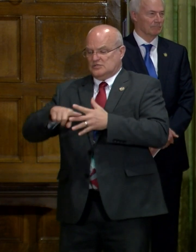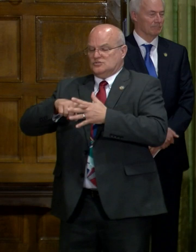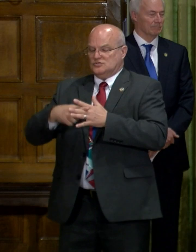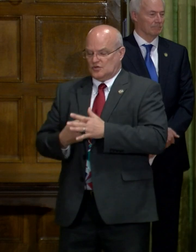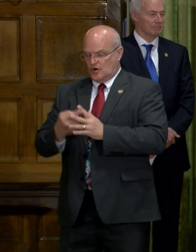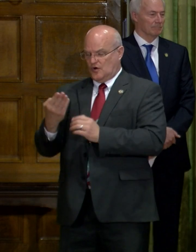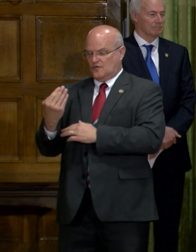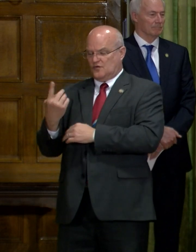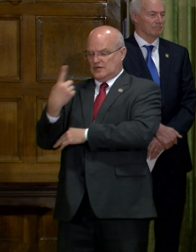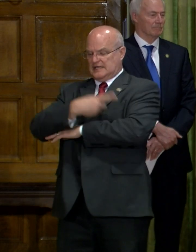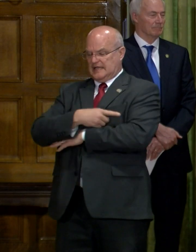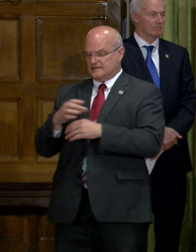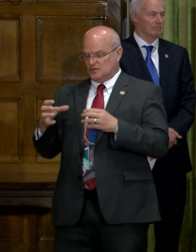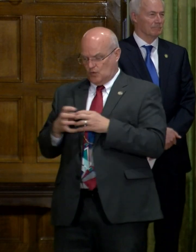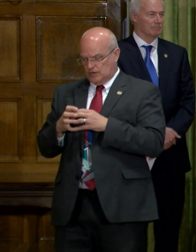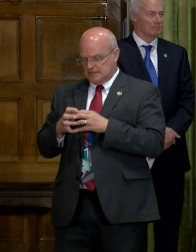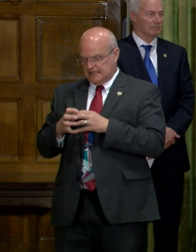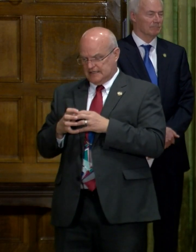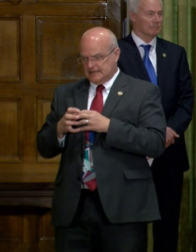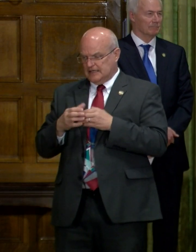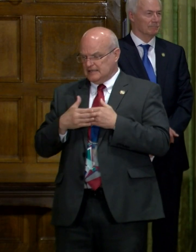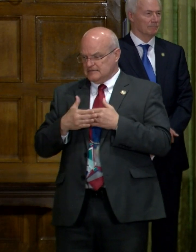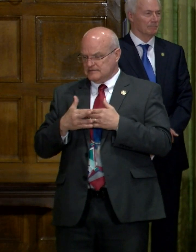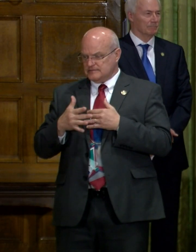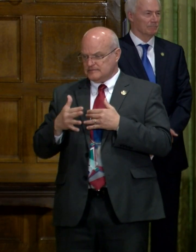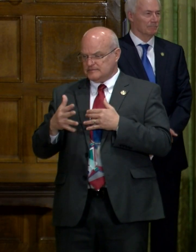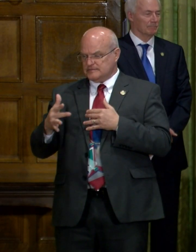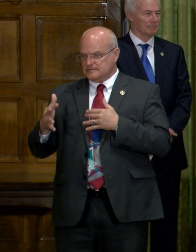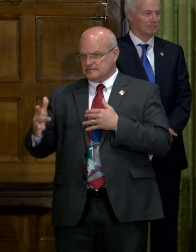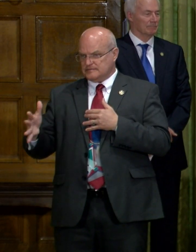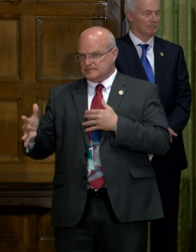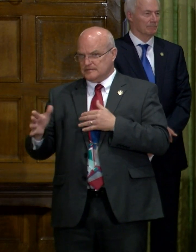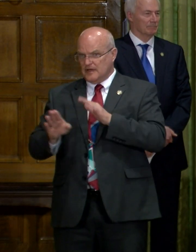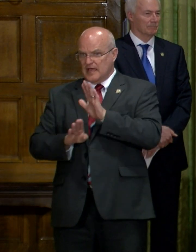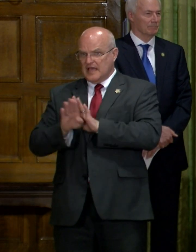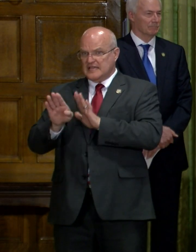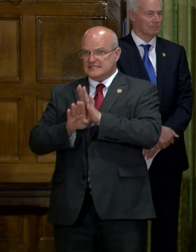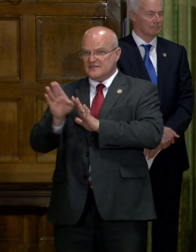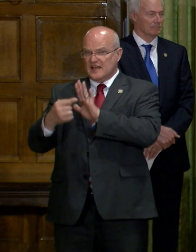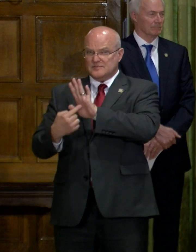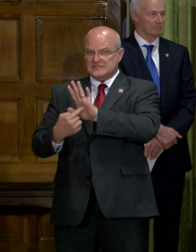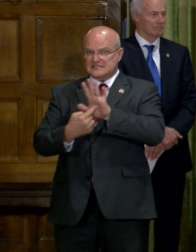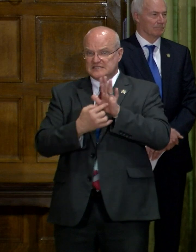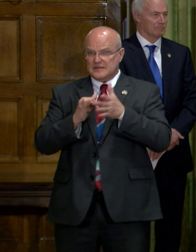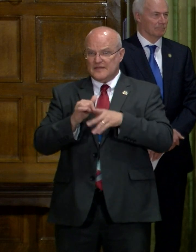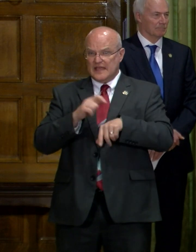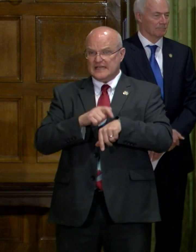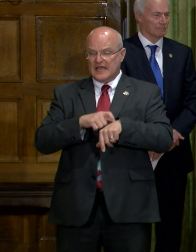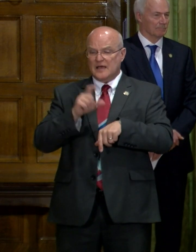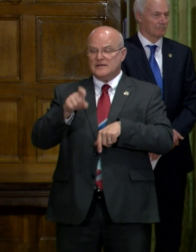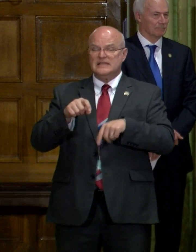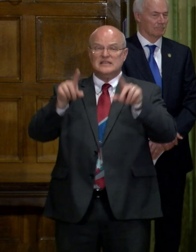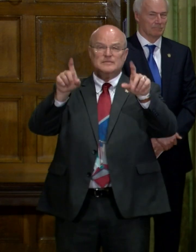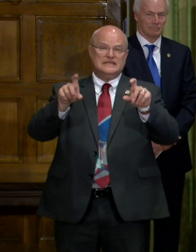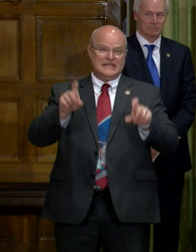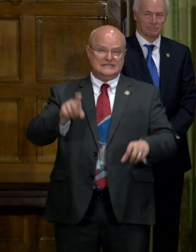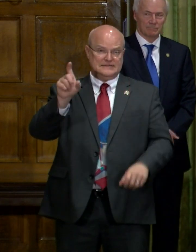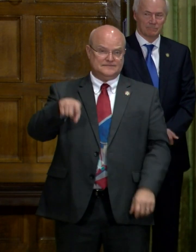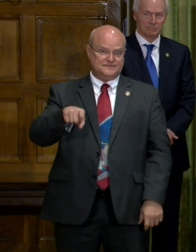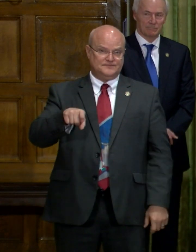days starts. And they should go a whole 14 days. If they develop symptoms during that time, they need to be